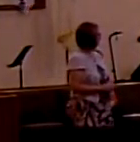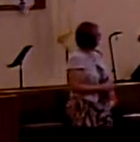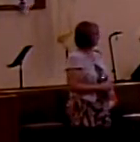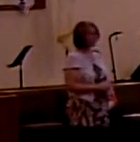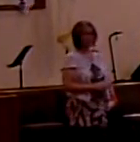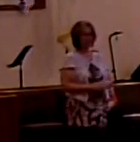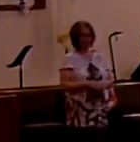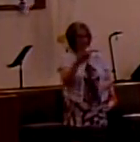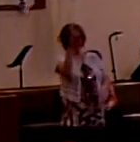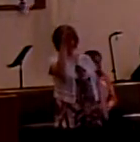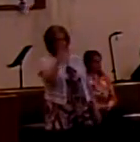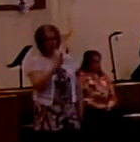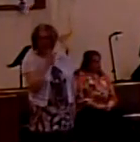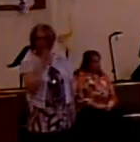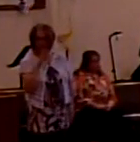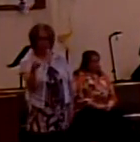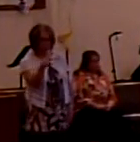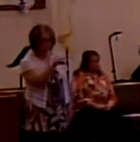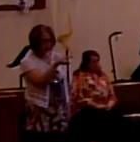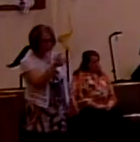Has God ever spoken to you?